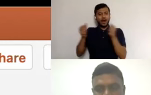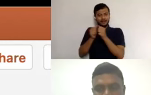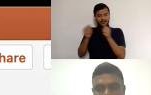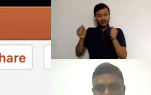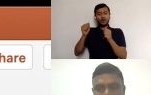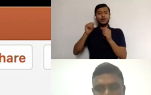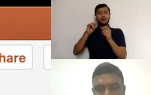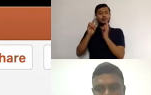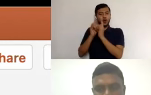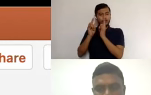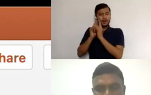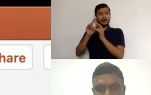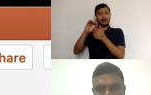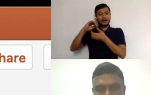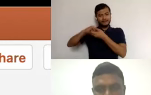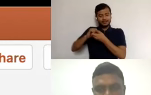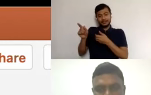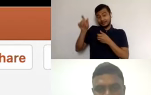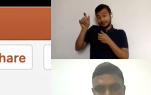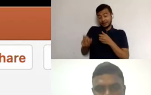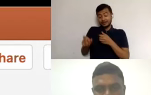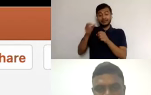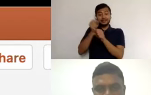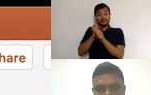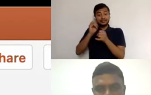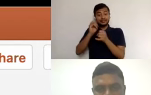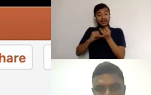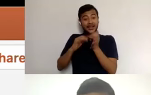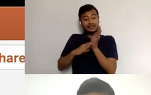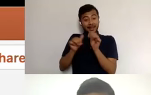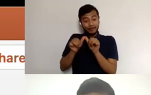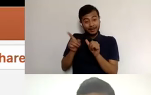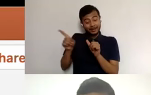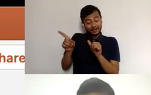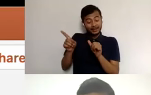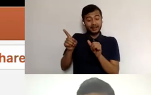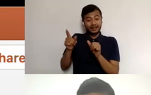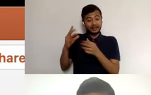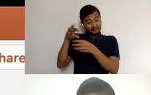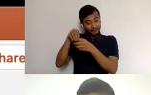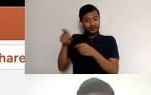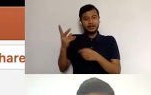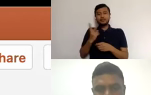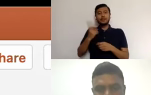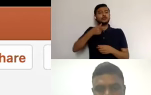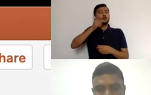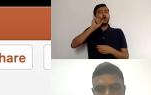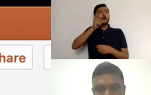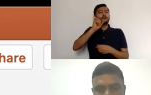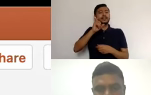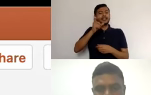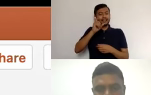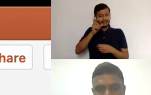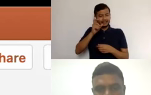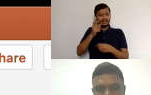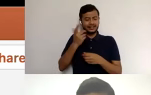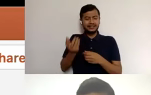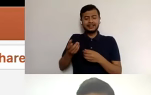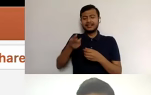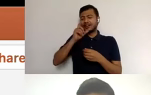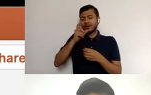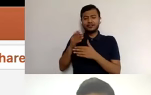-time advisor to the GSMA, were having coffee. And we were thinking about how do we really put the spotlight on Wi